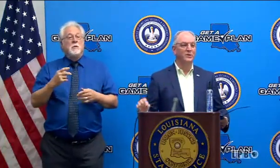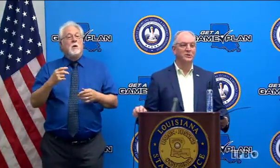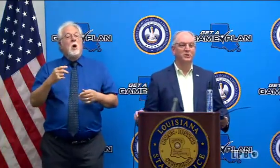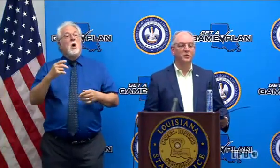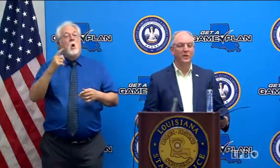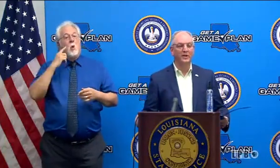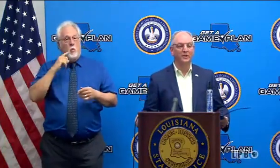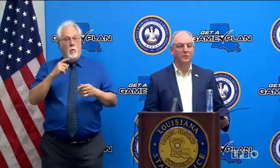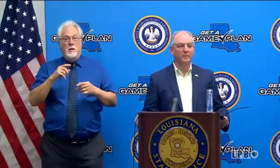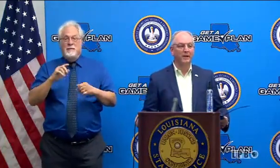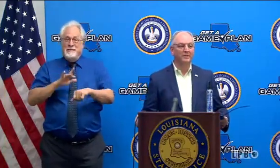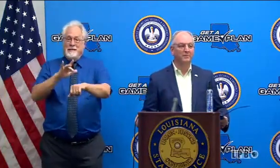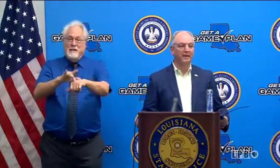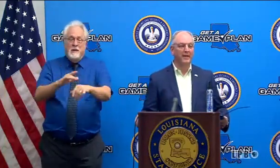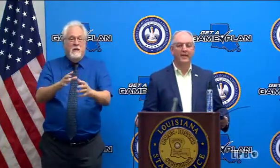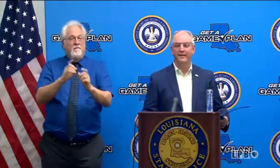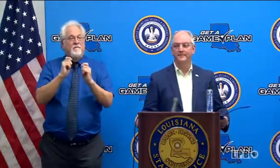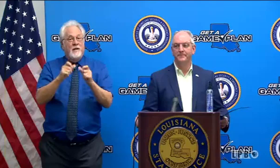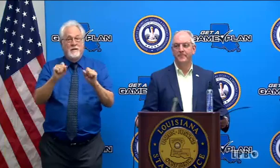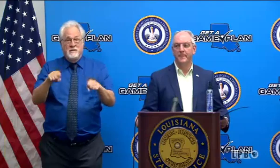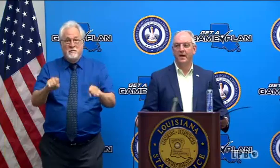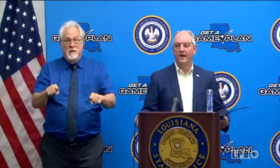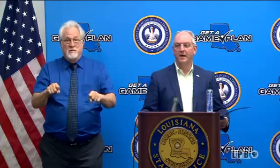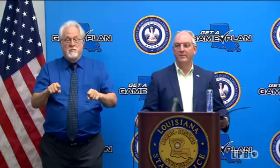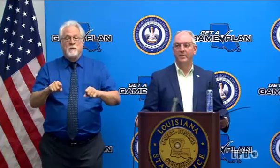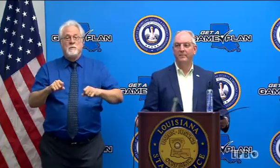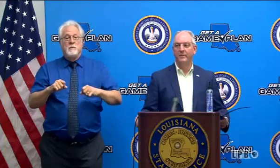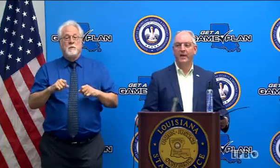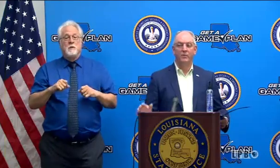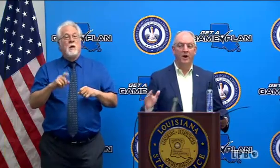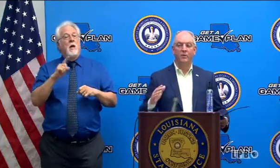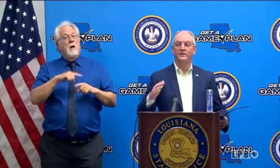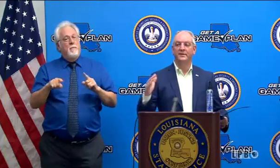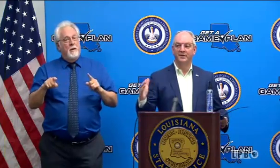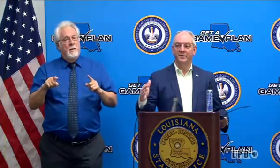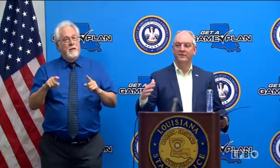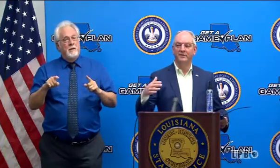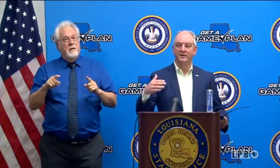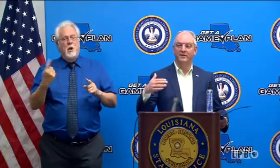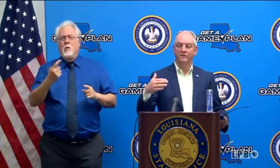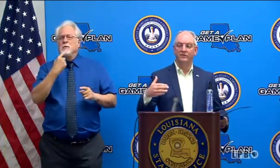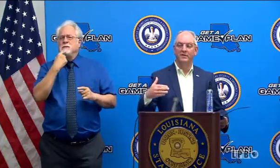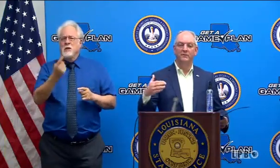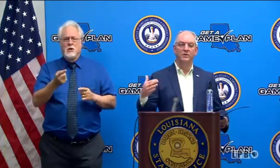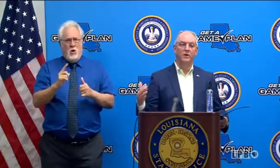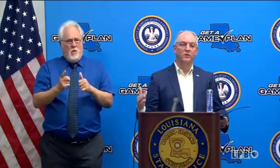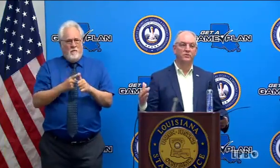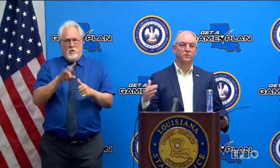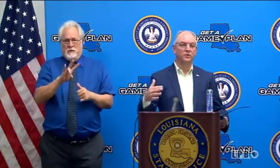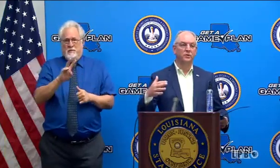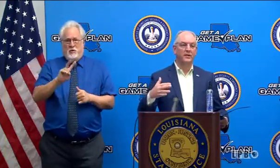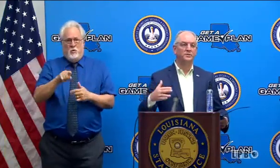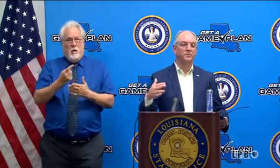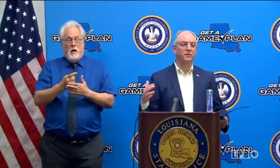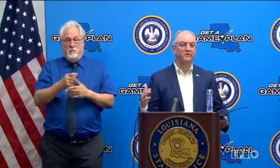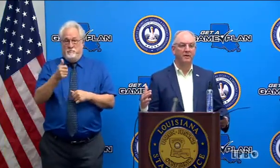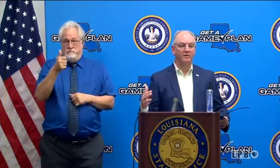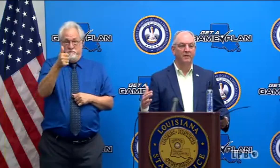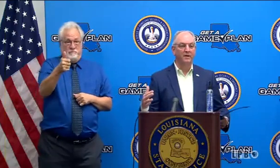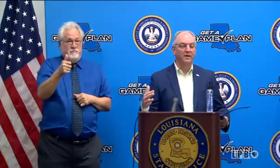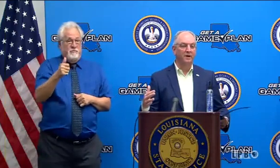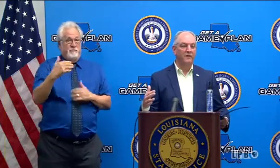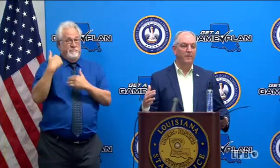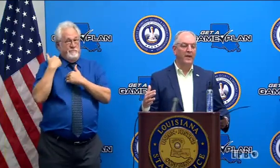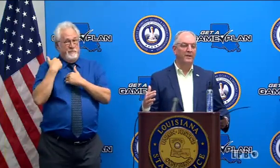going to get to you just as quickly as we possibly can, and we always tell you that the first 72 hours are on you. That's part of